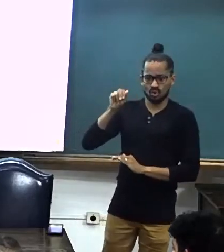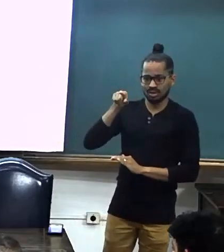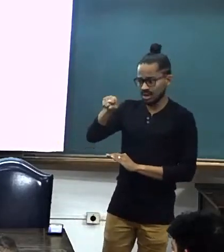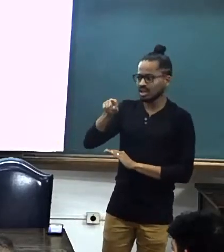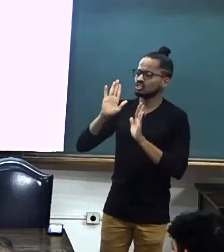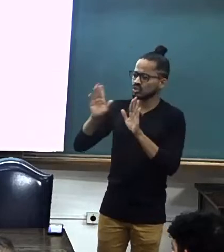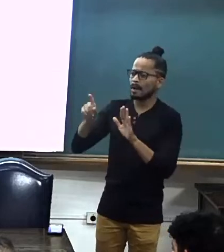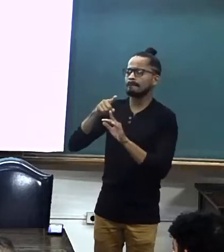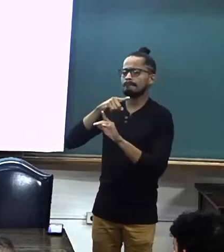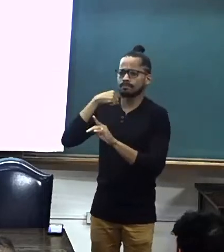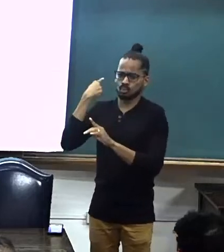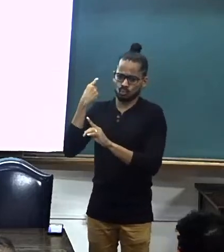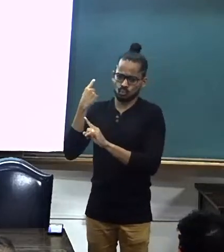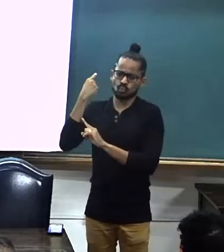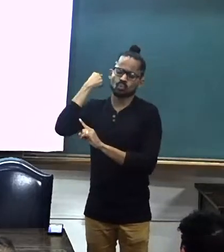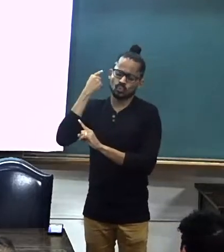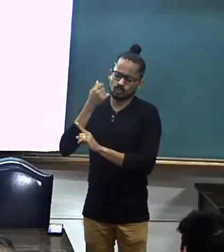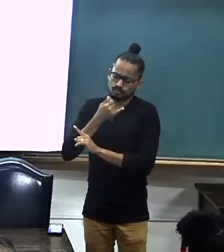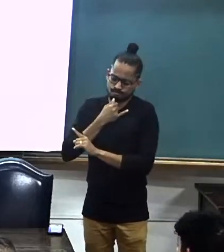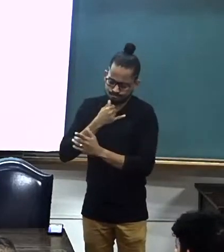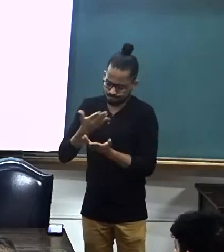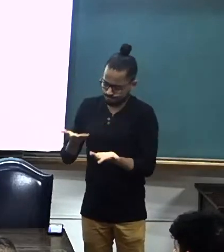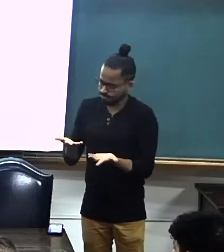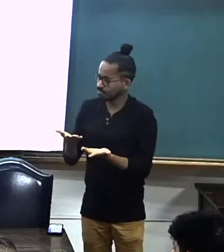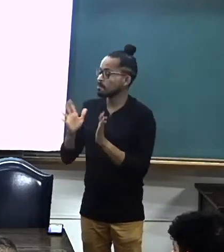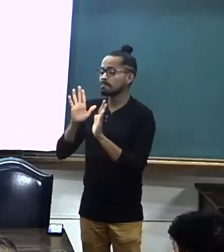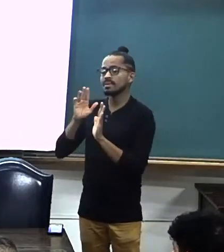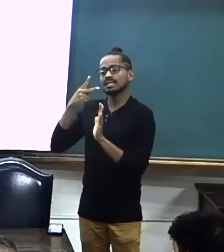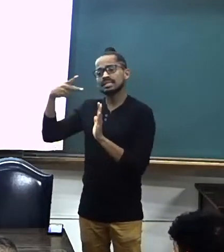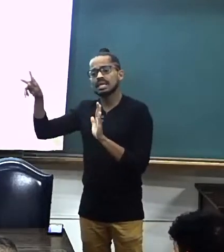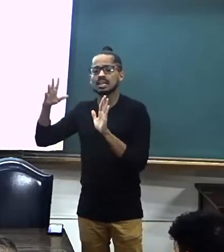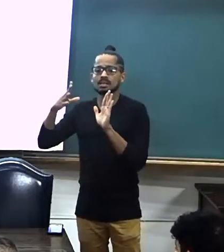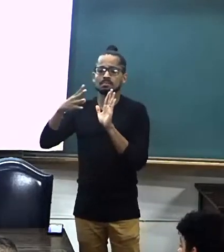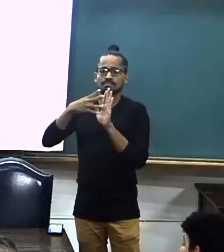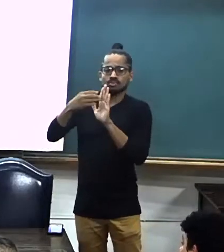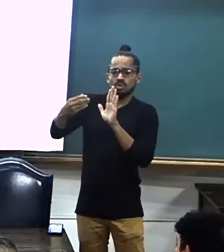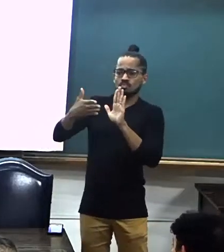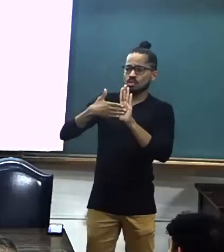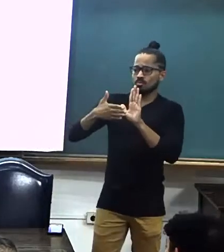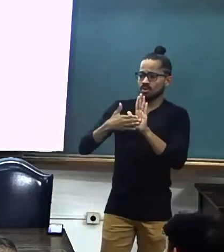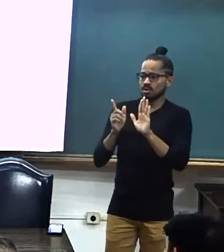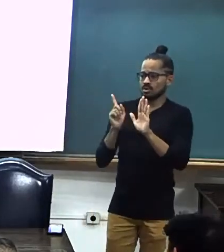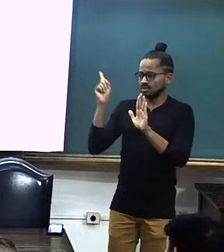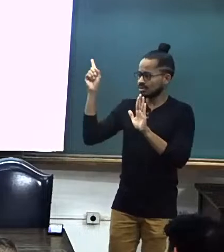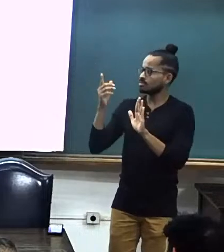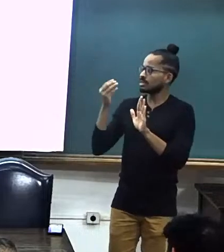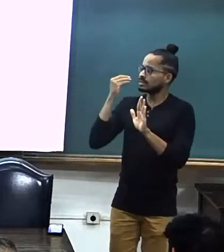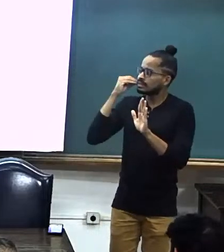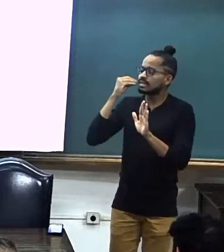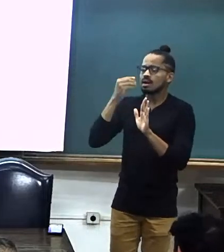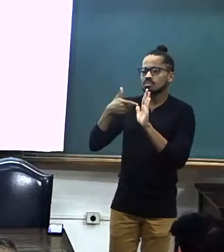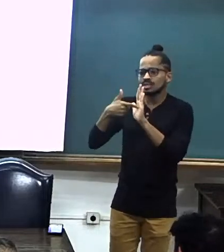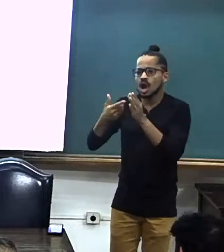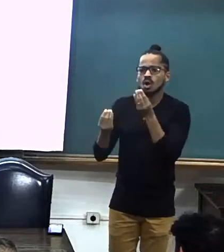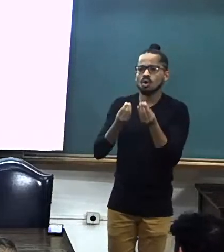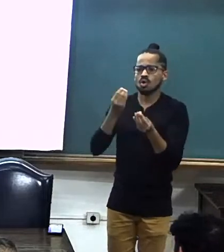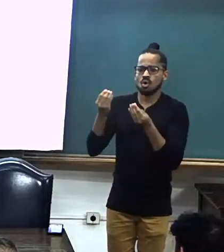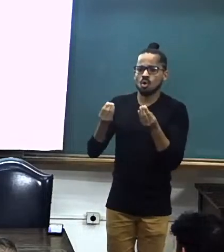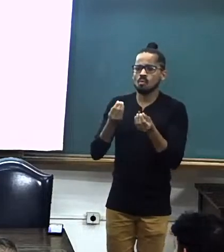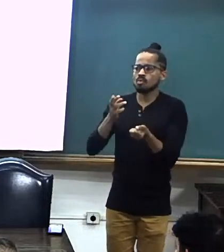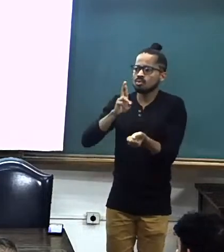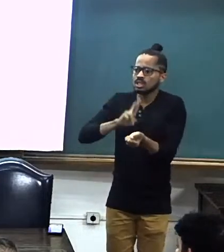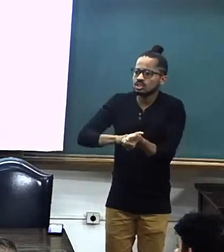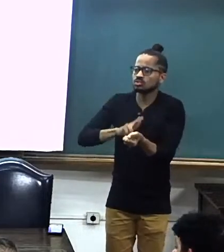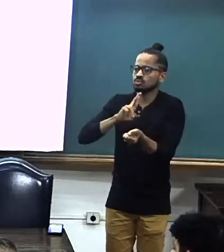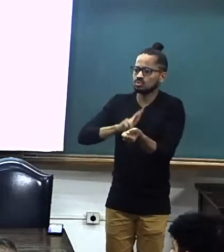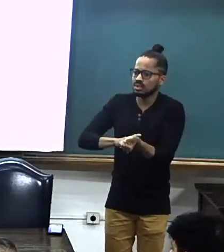years ago now? Yeah. And he proposed this model to explain the temporal organization of